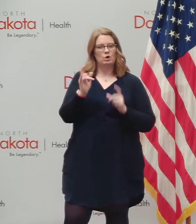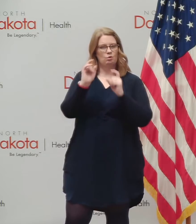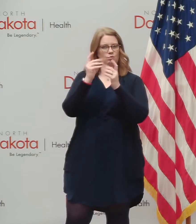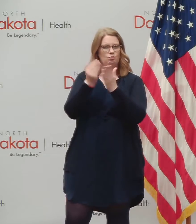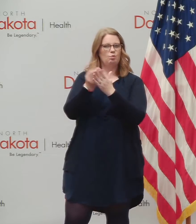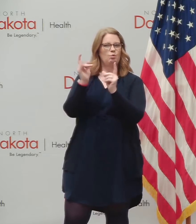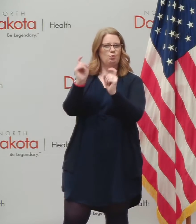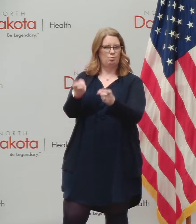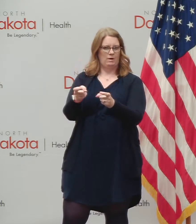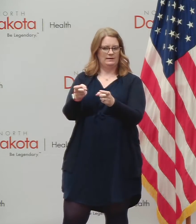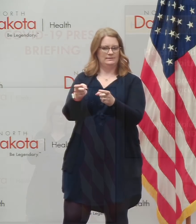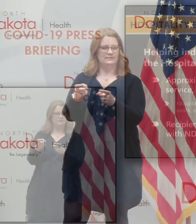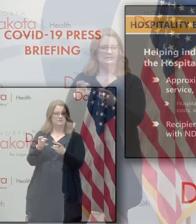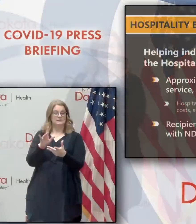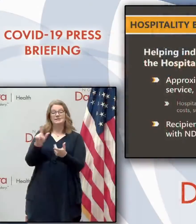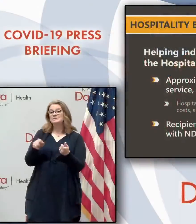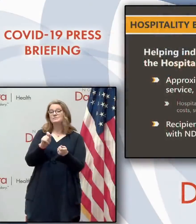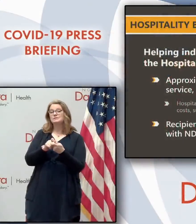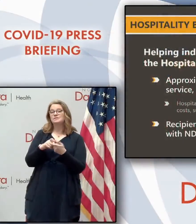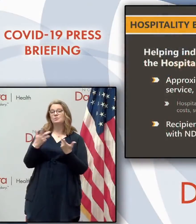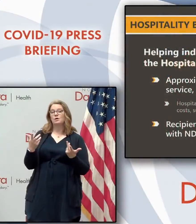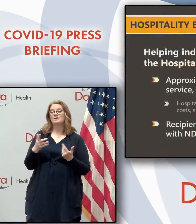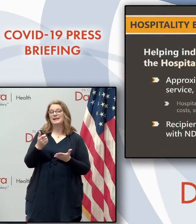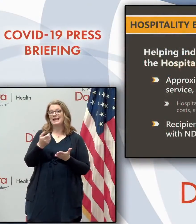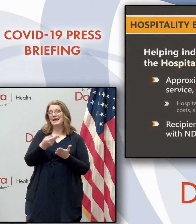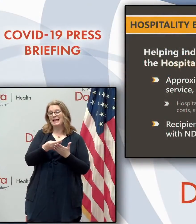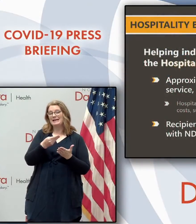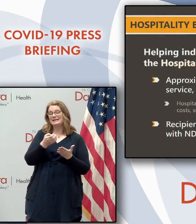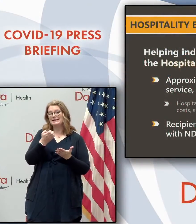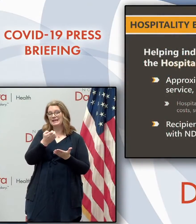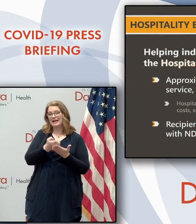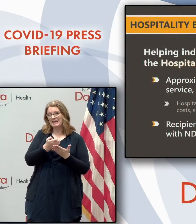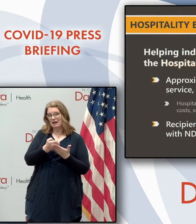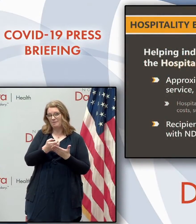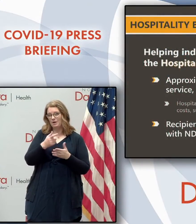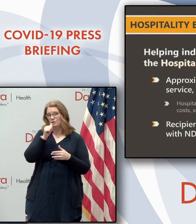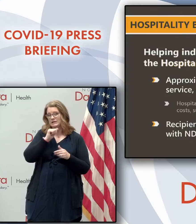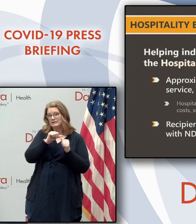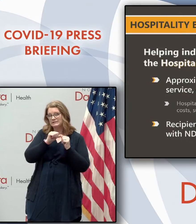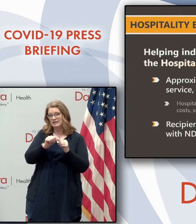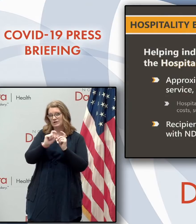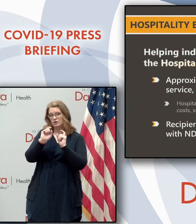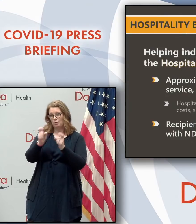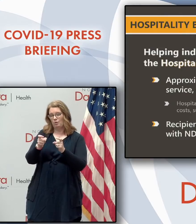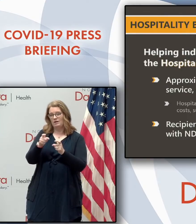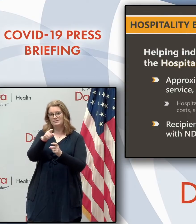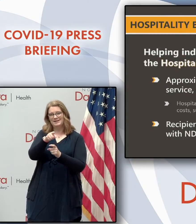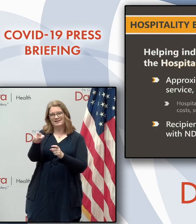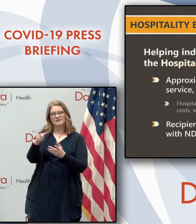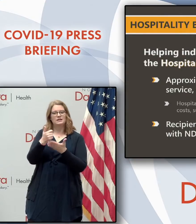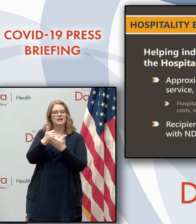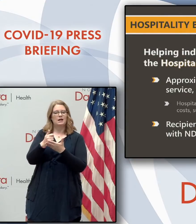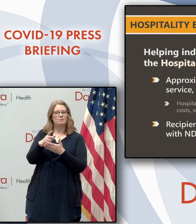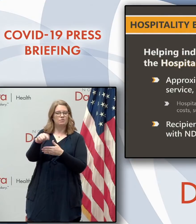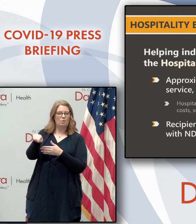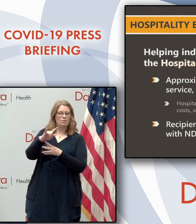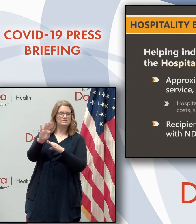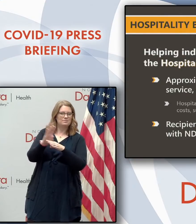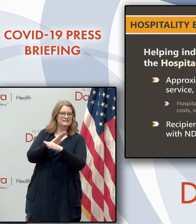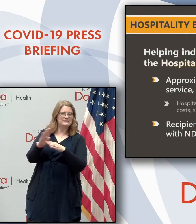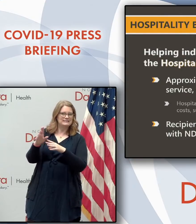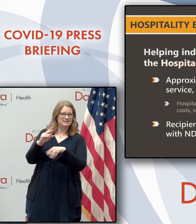grants specifically targeted. The economic resiliency grants are going to be helping those businesses and industries affected